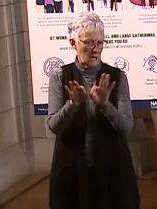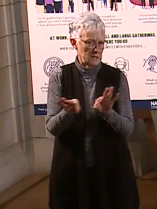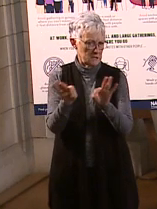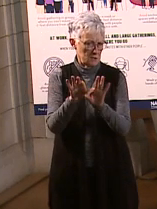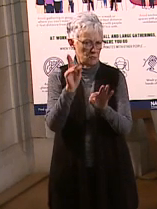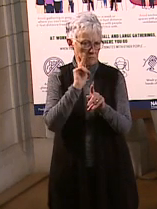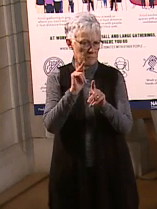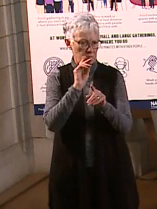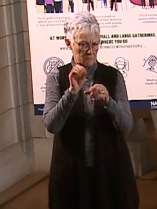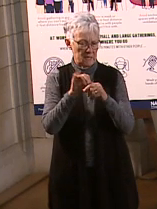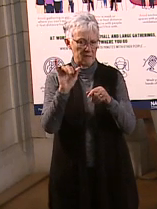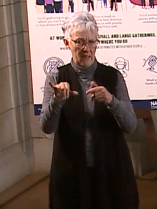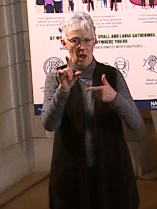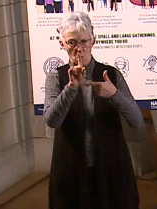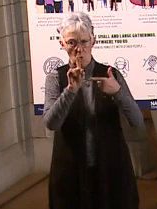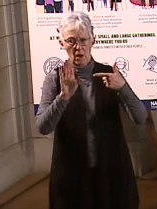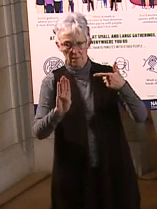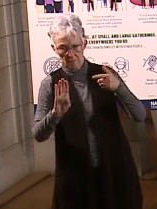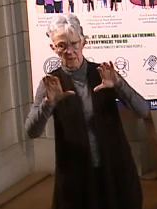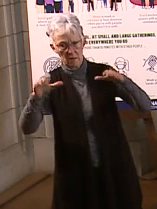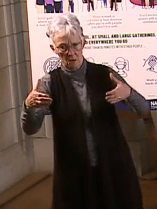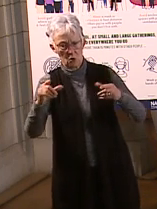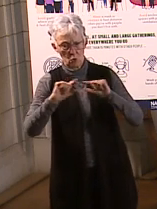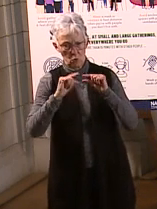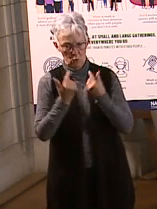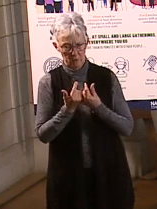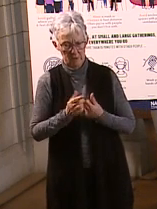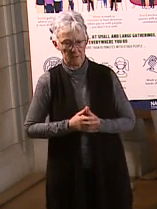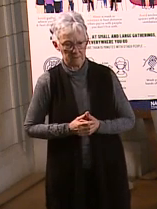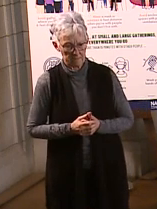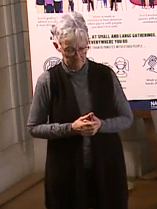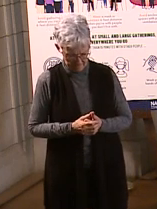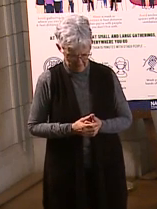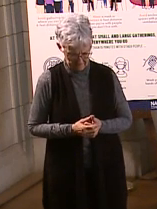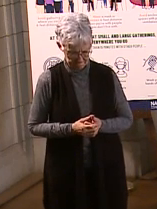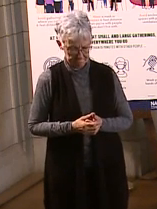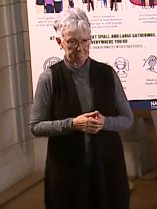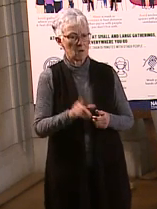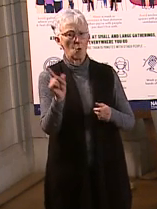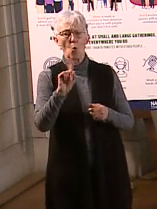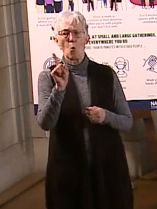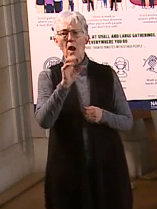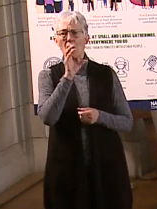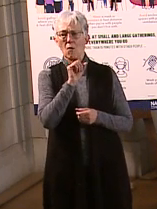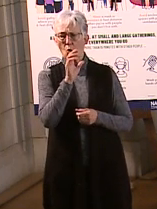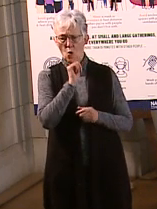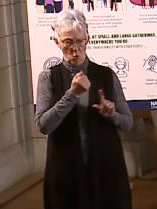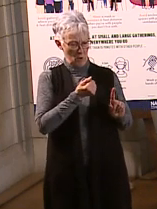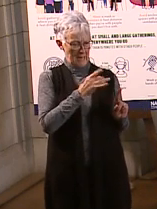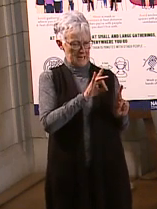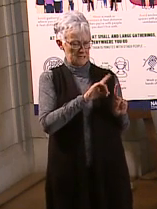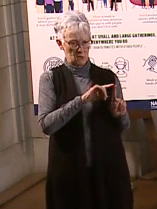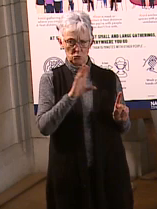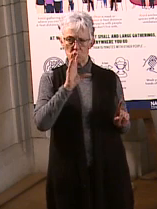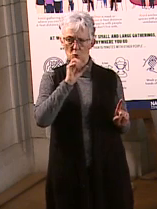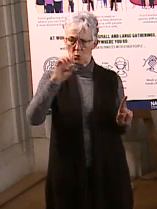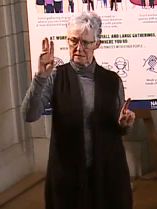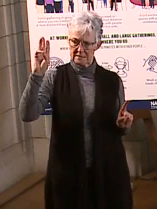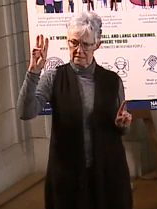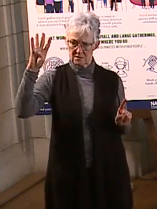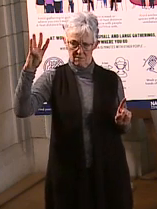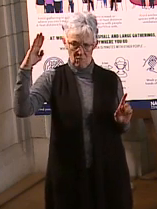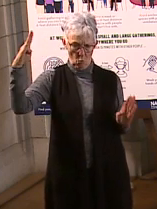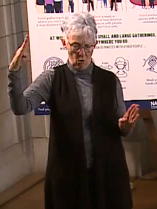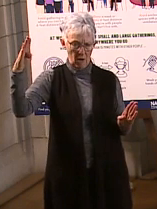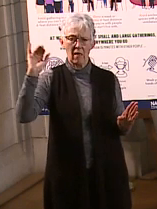Where on your priority list for vaccinations have you put the people who are 18 to 64-year-old, the high medical conditions,